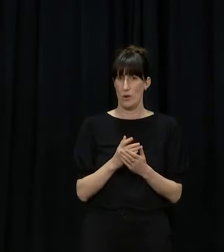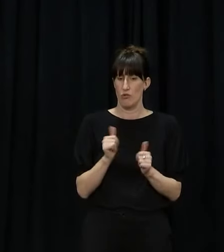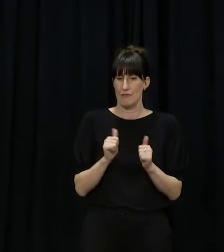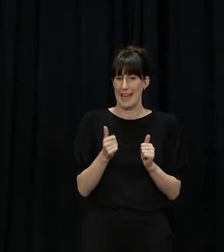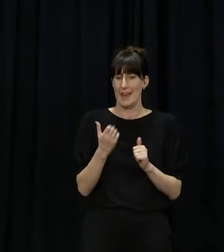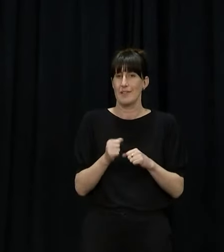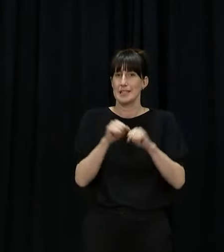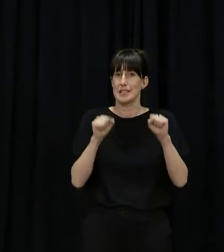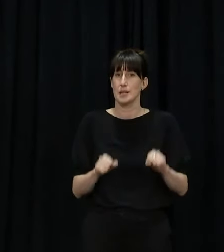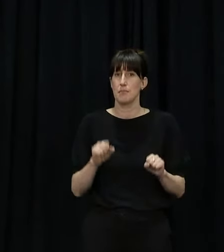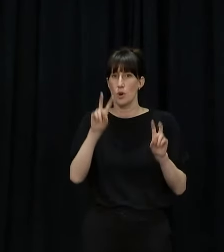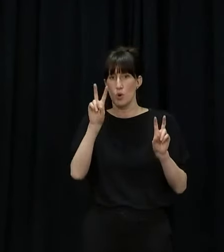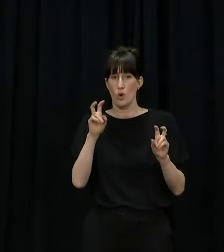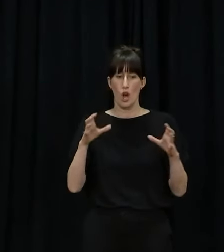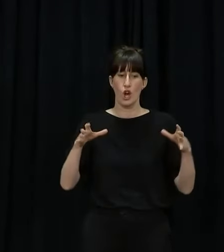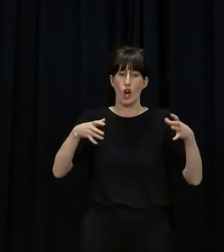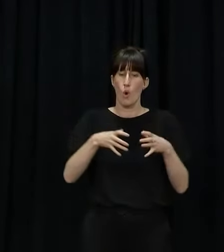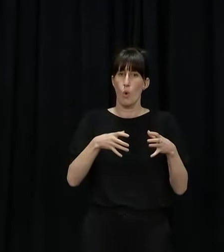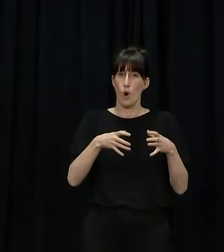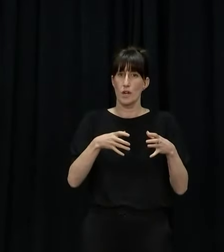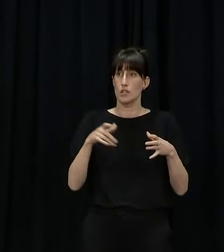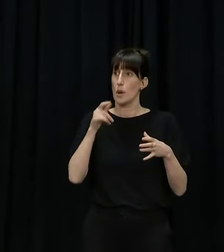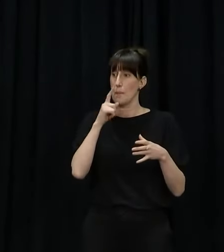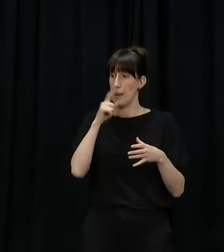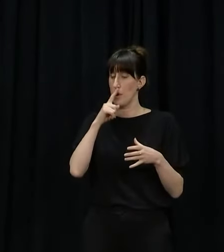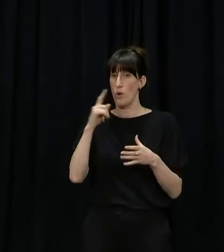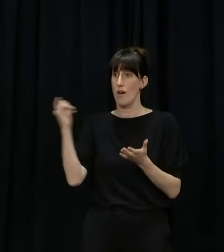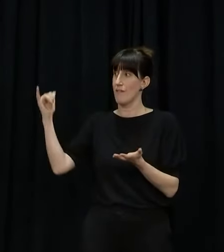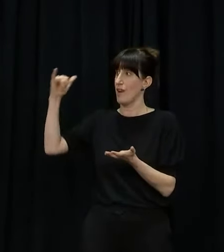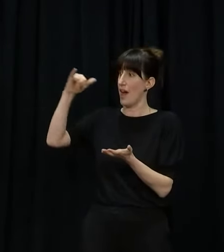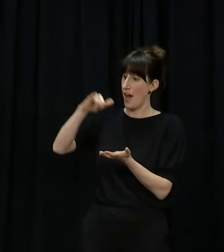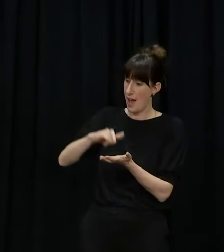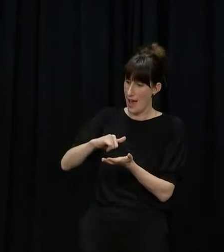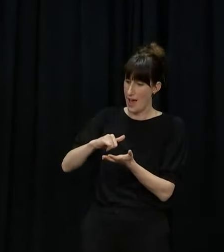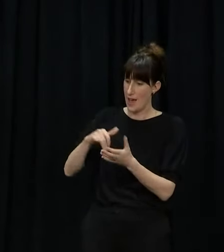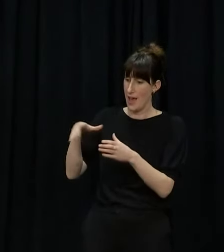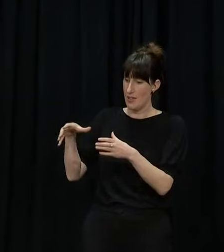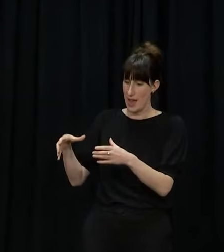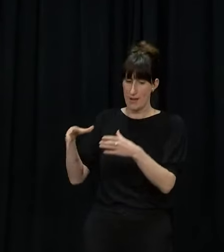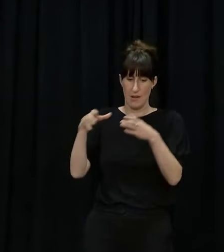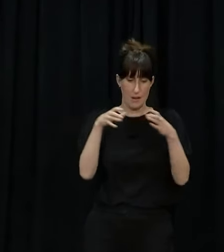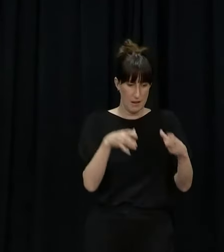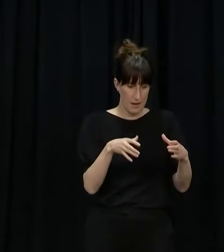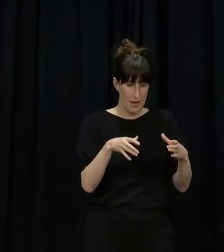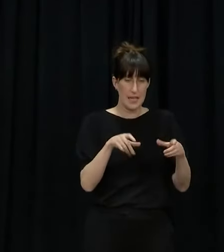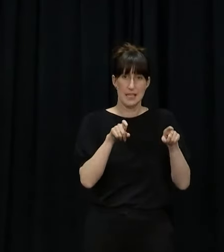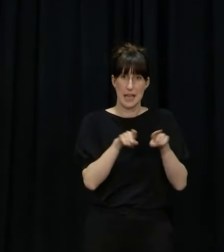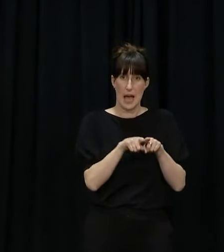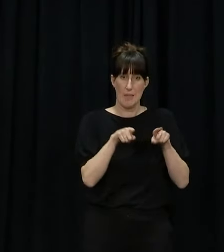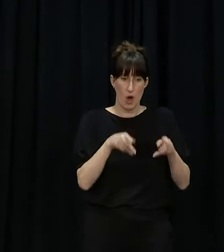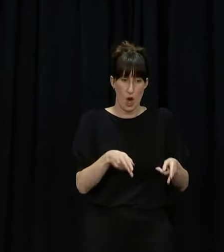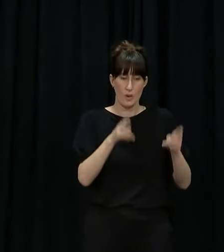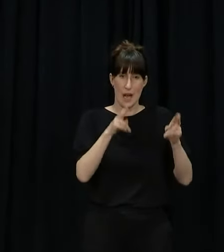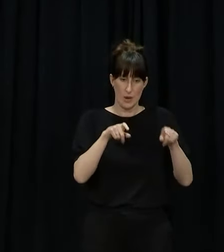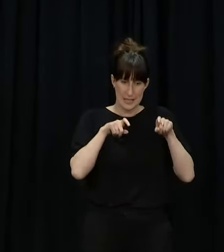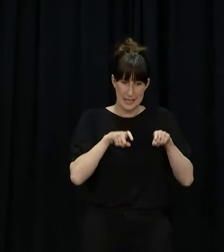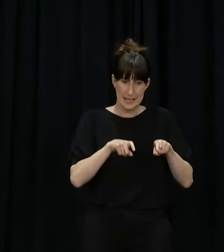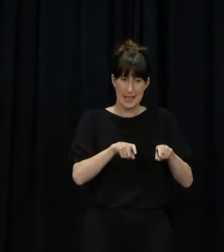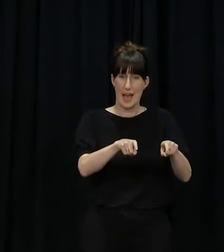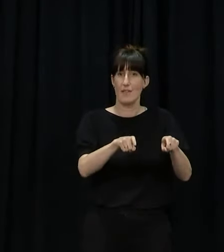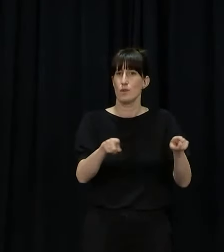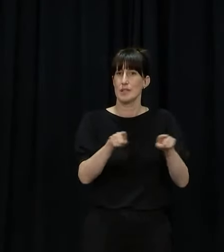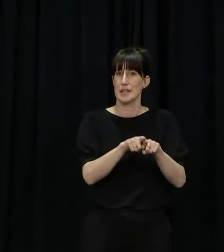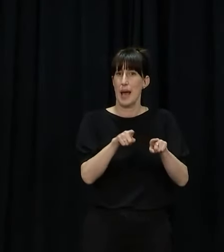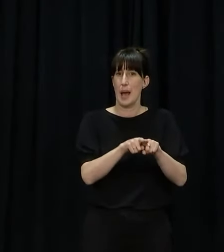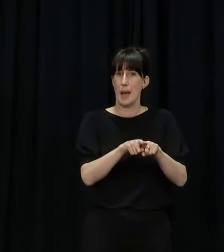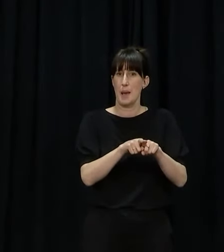same time and stay for the same period in the facility. It really does reduce down the risks and means that we